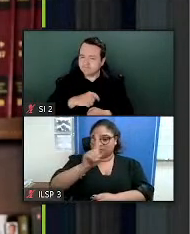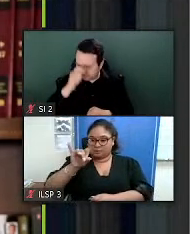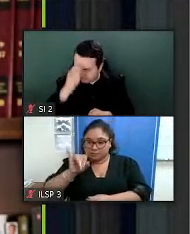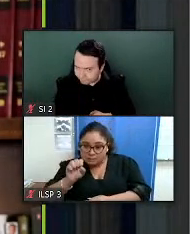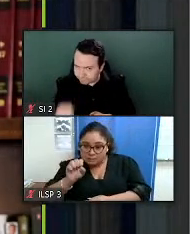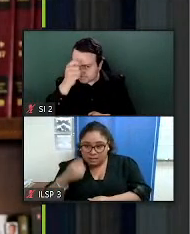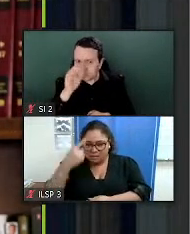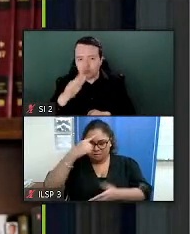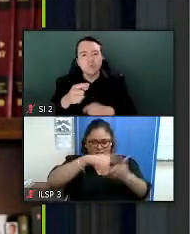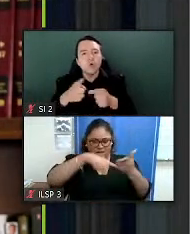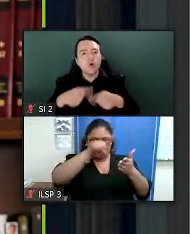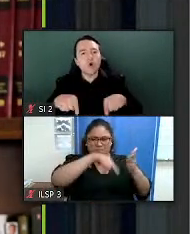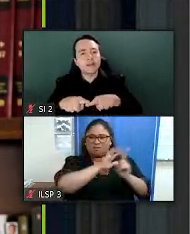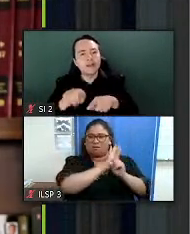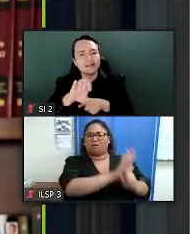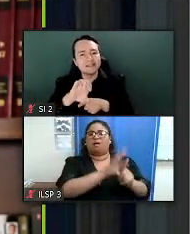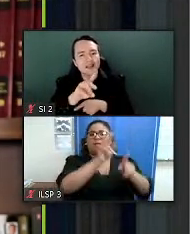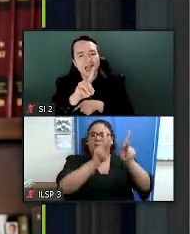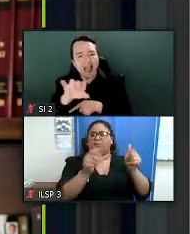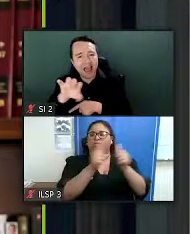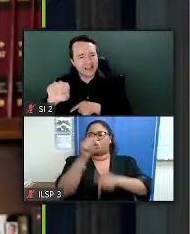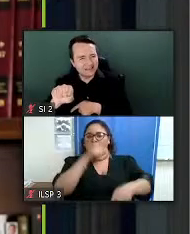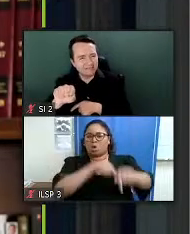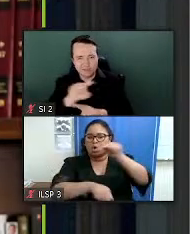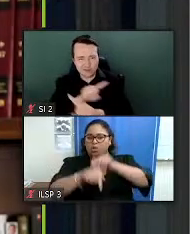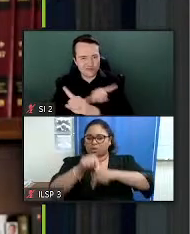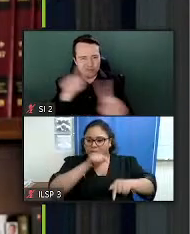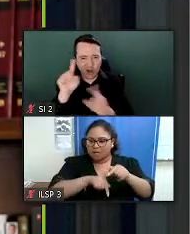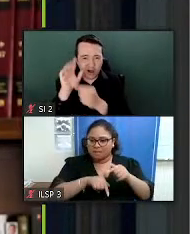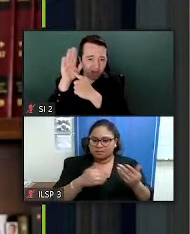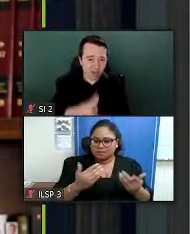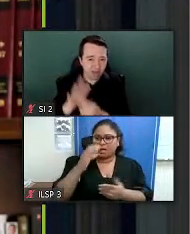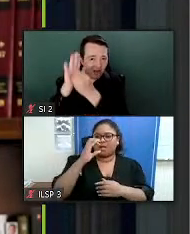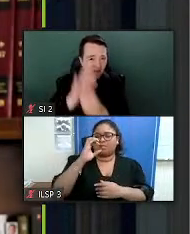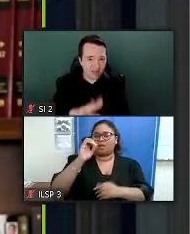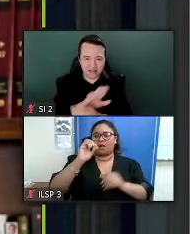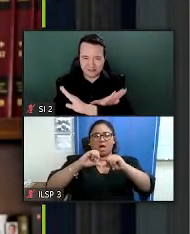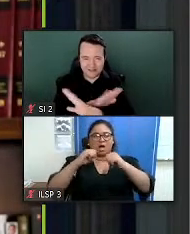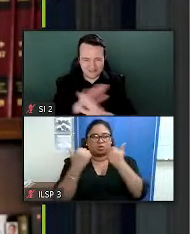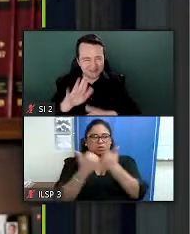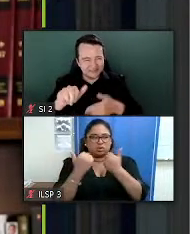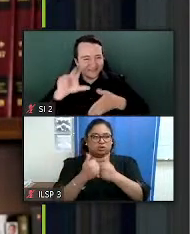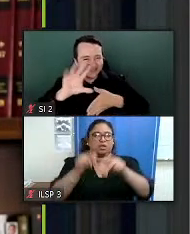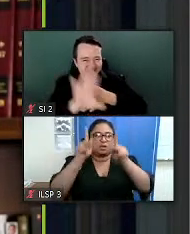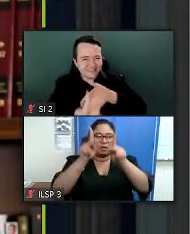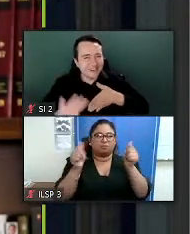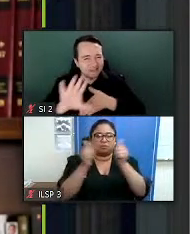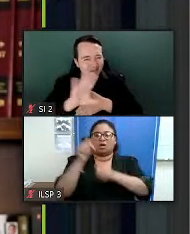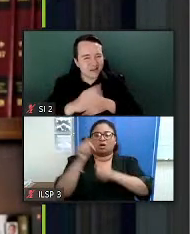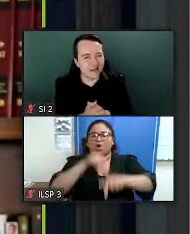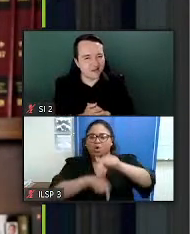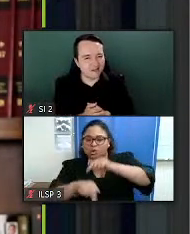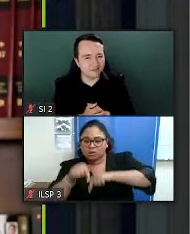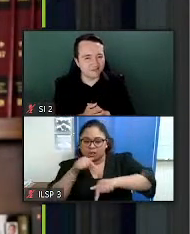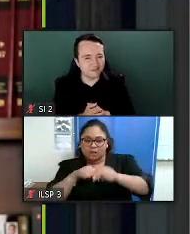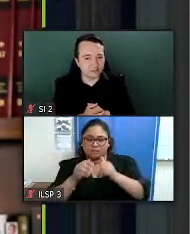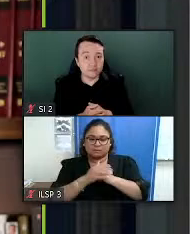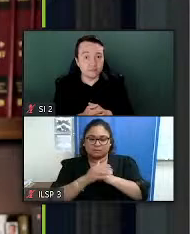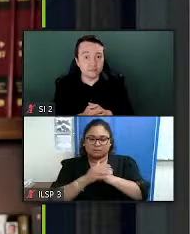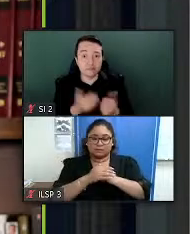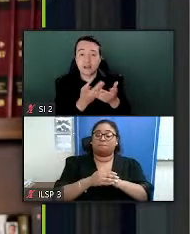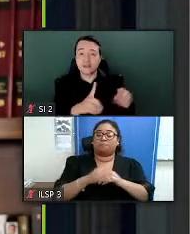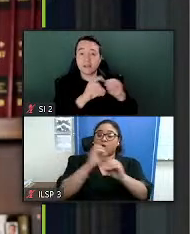the elimination of all forms of discrimination against persons with disabilities of the organizations of